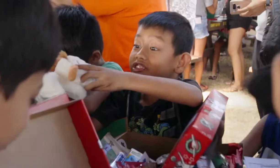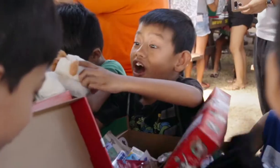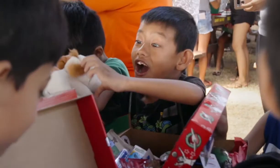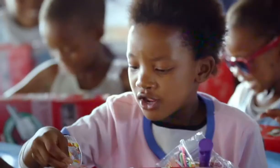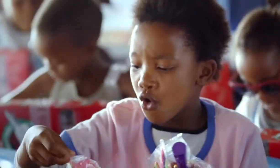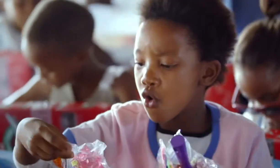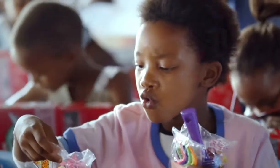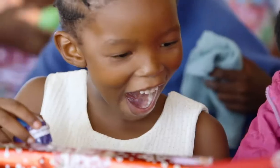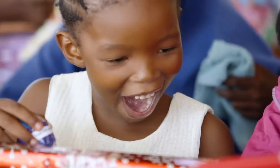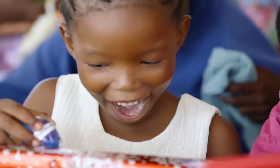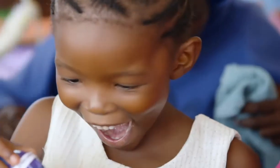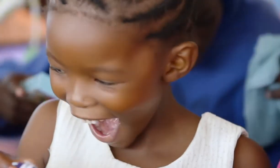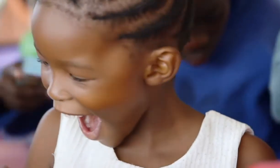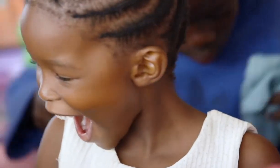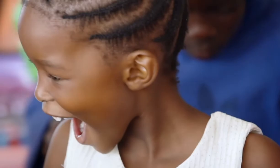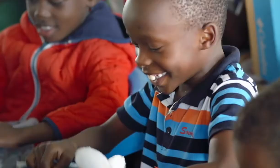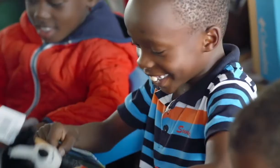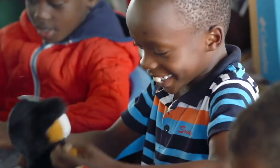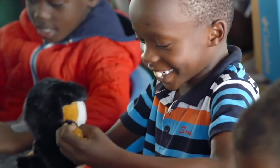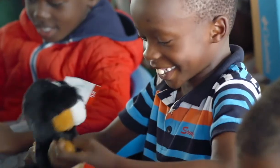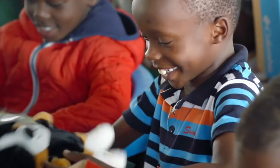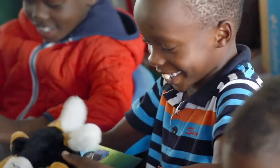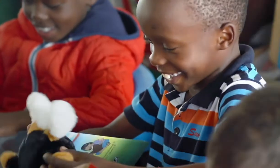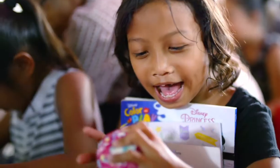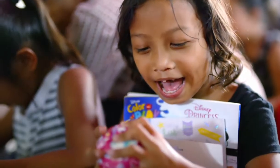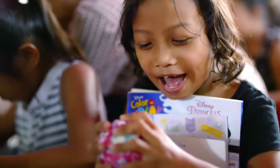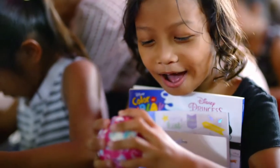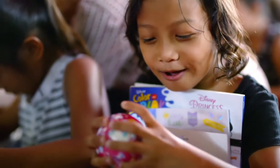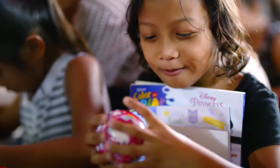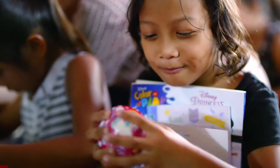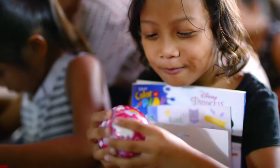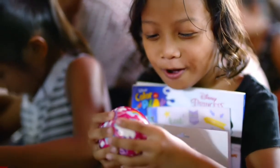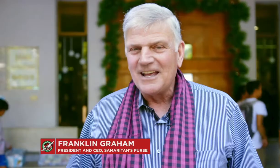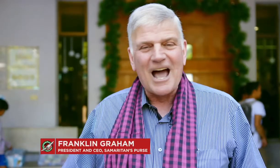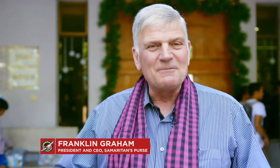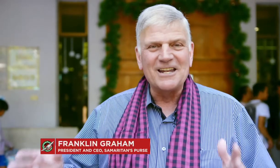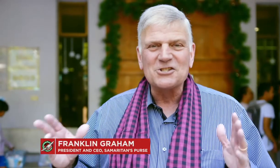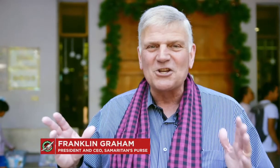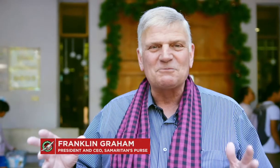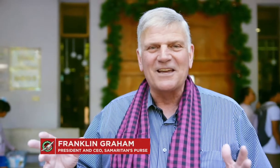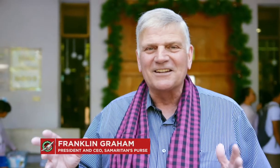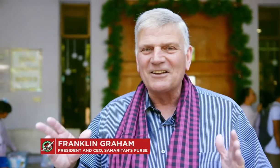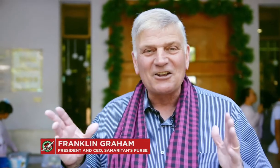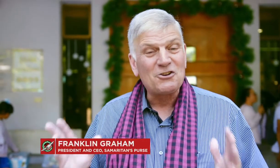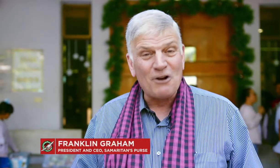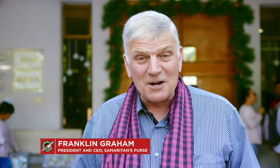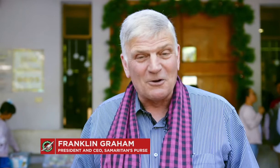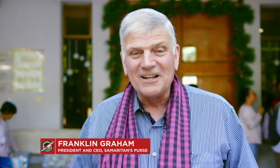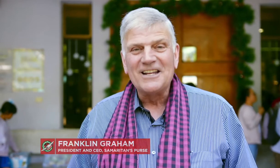At the count of three, when children open their shoe boxes, they're so excited. I mean, it's just been incredible.